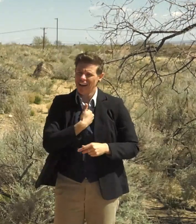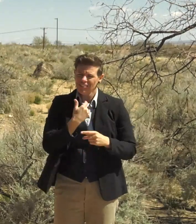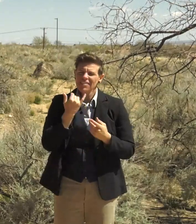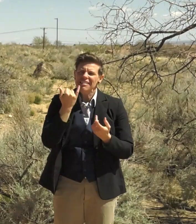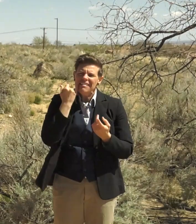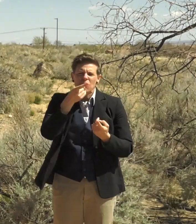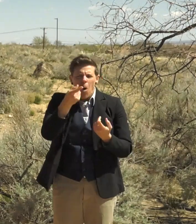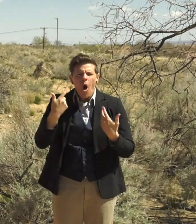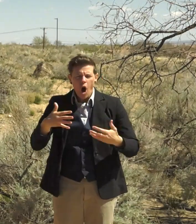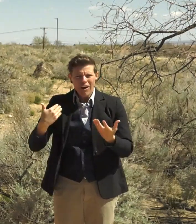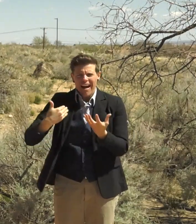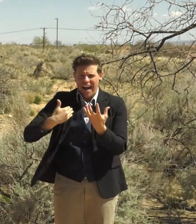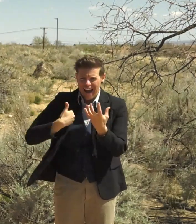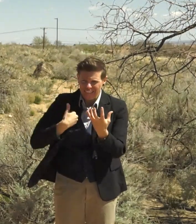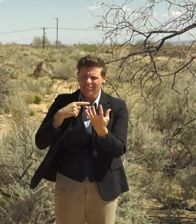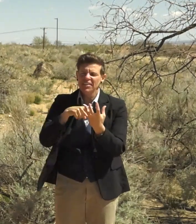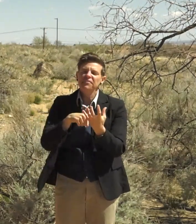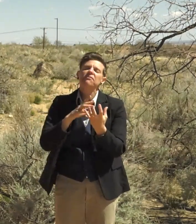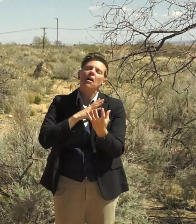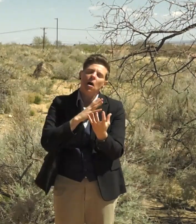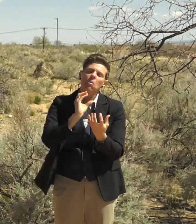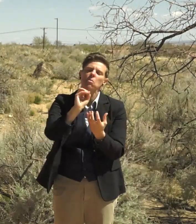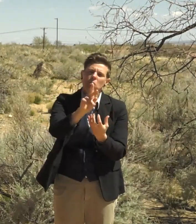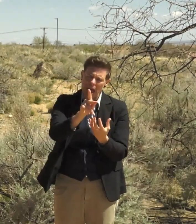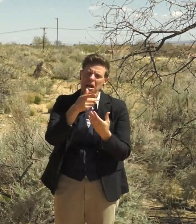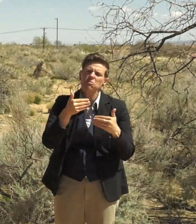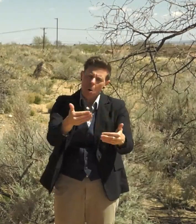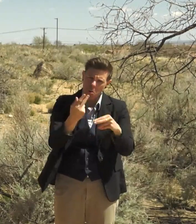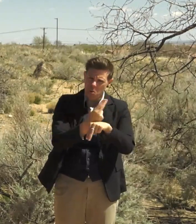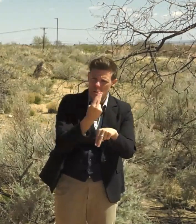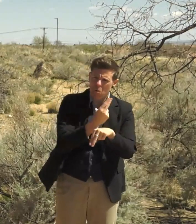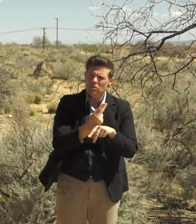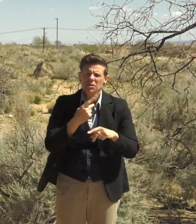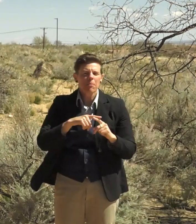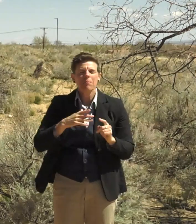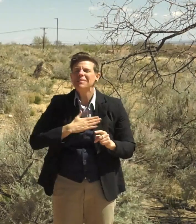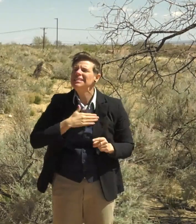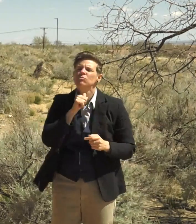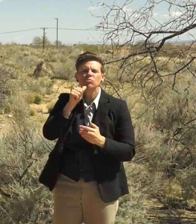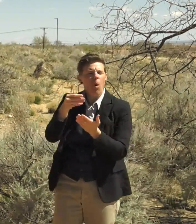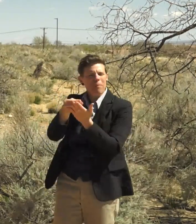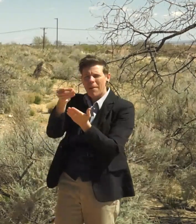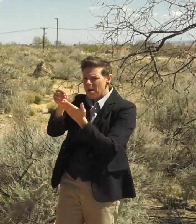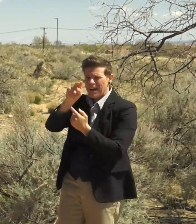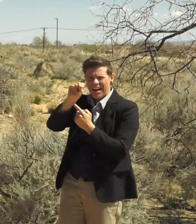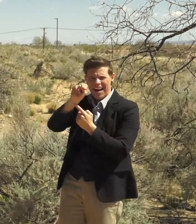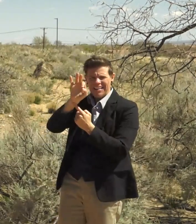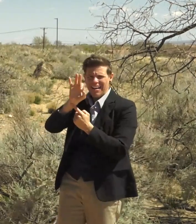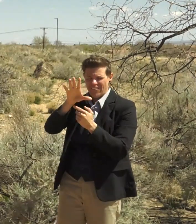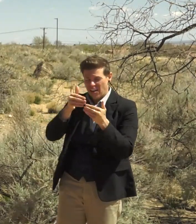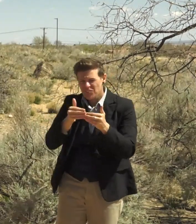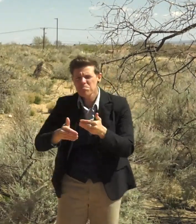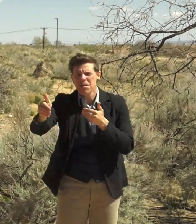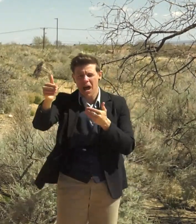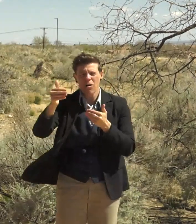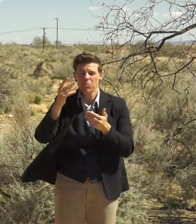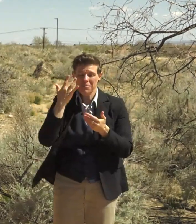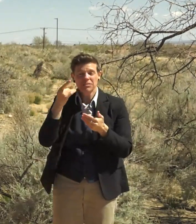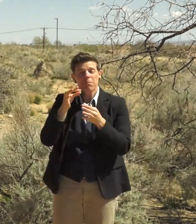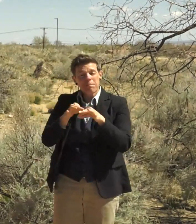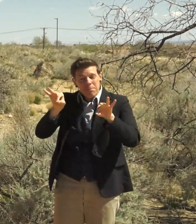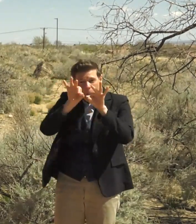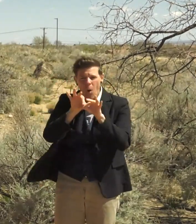first responders. And so we'll explain this in a little bit, but for the rest of us, face coverings can be homemade. They can be